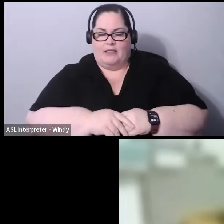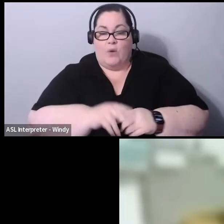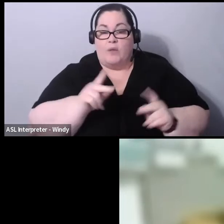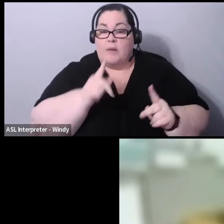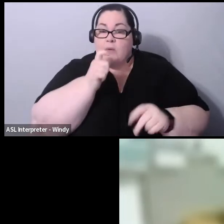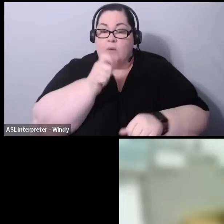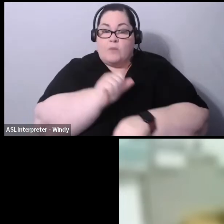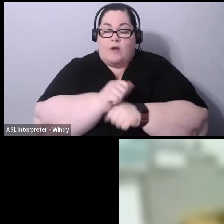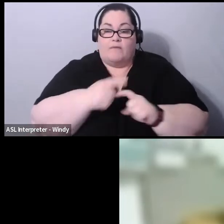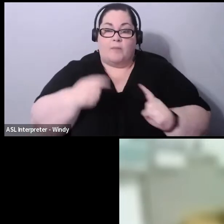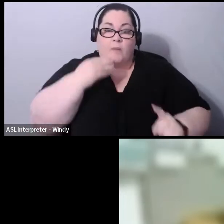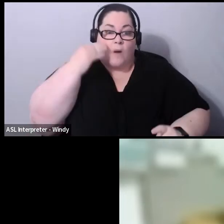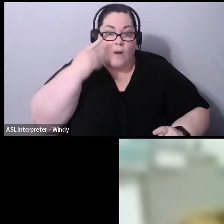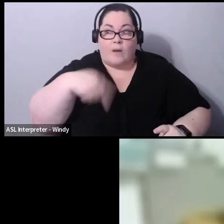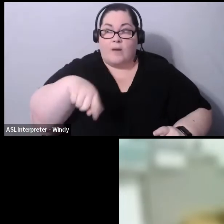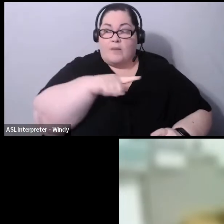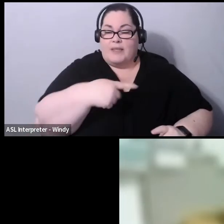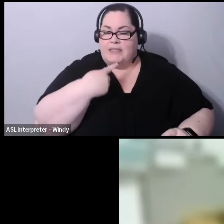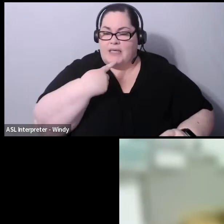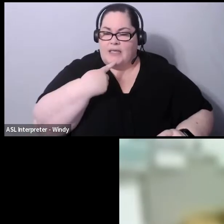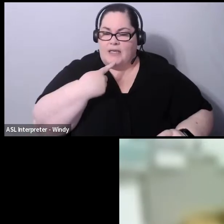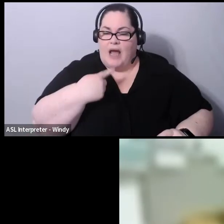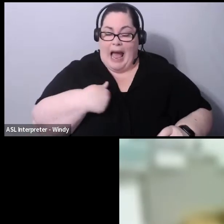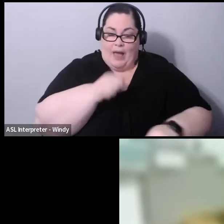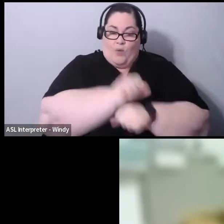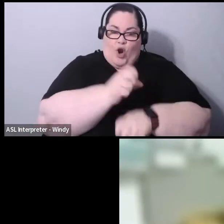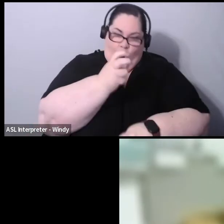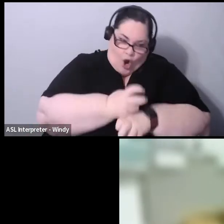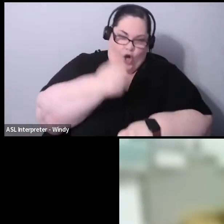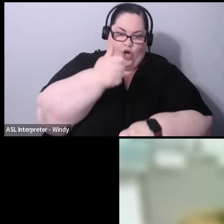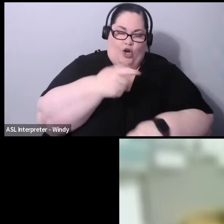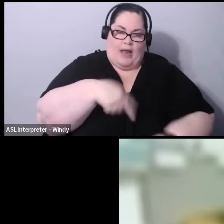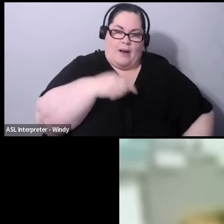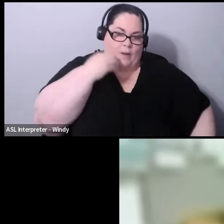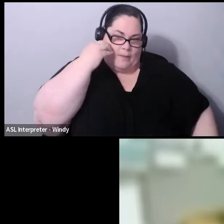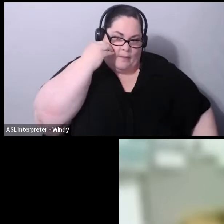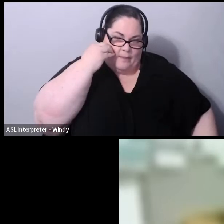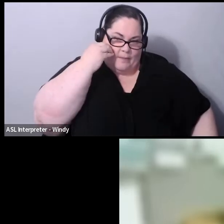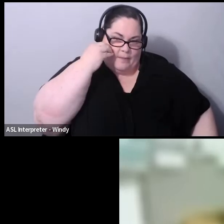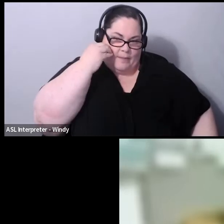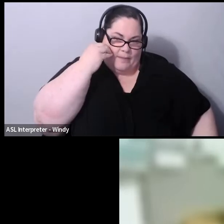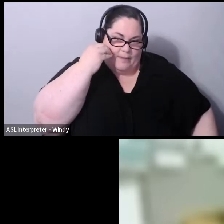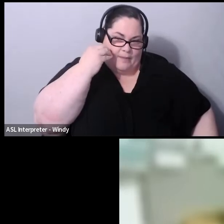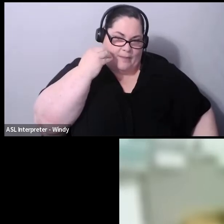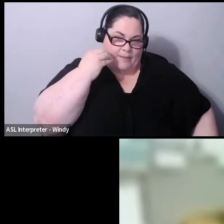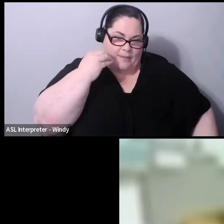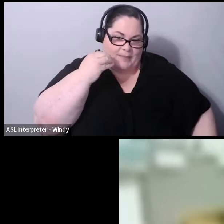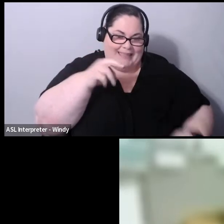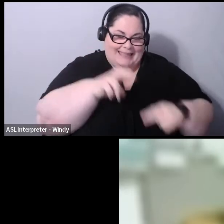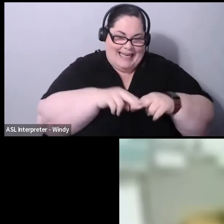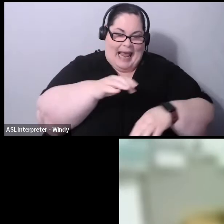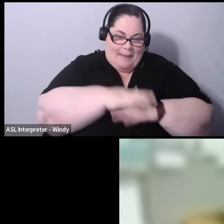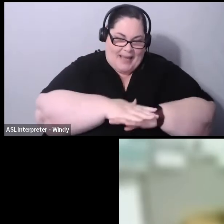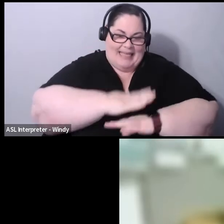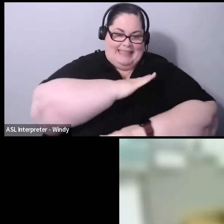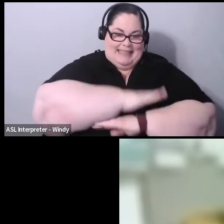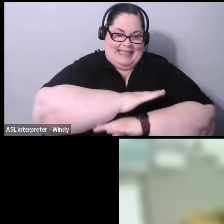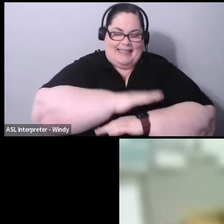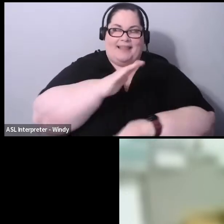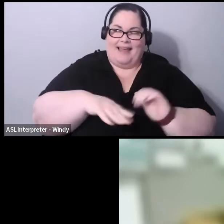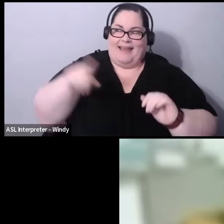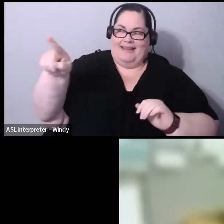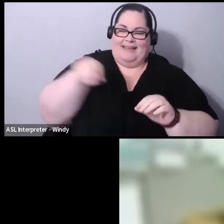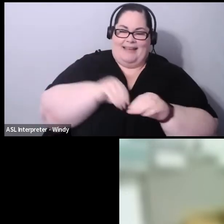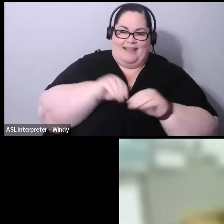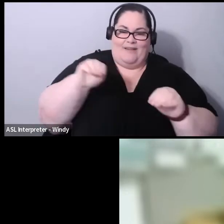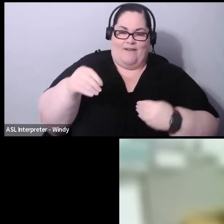from home have said, I'm actually working harder sitting at my coffee table than I did when I was in the